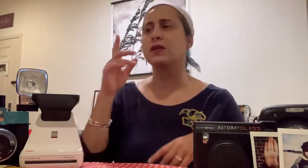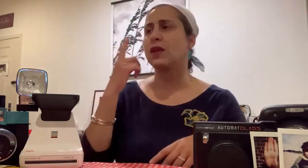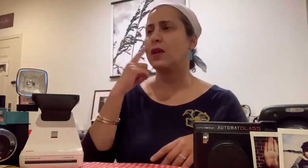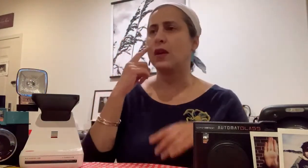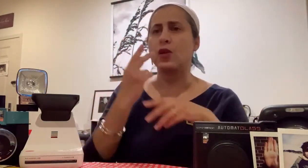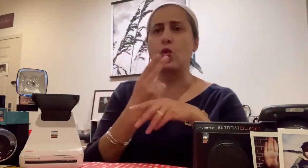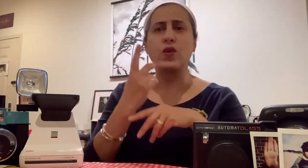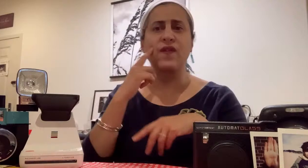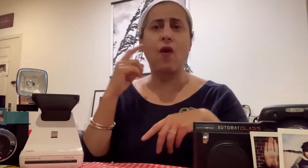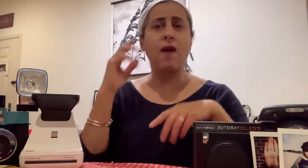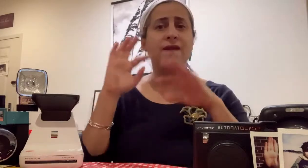During the